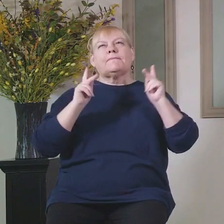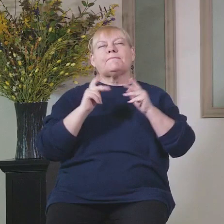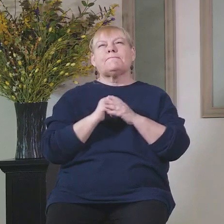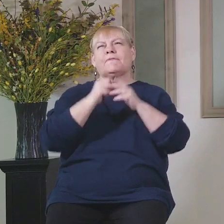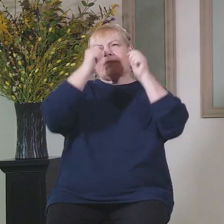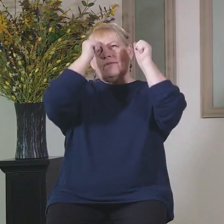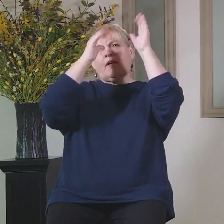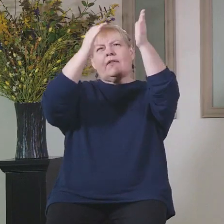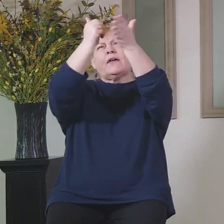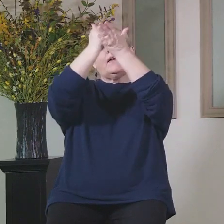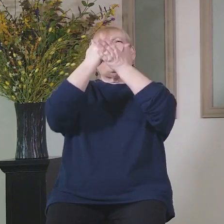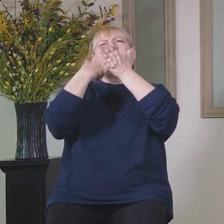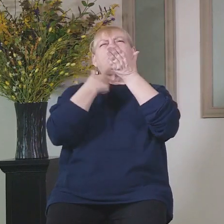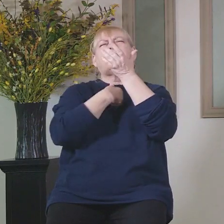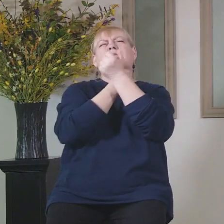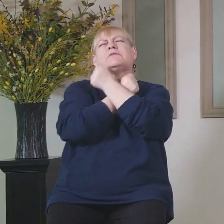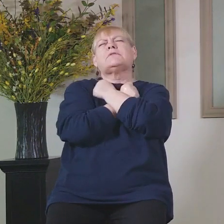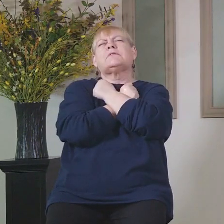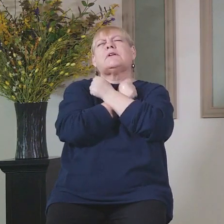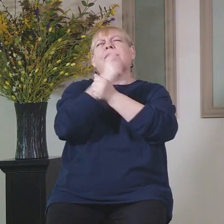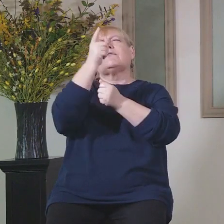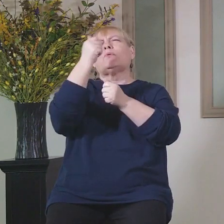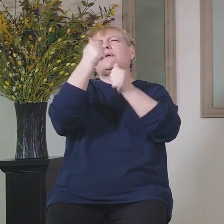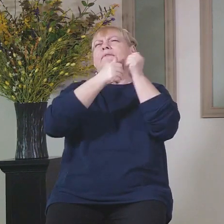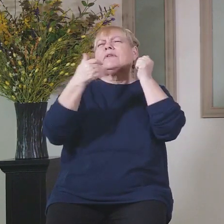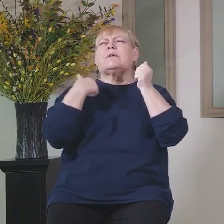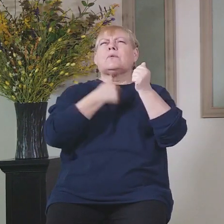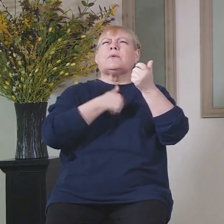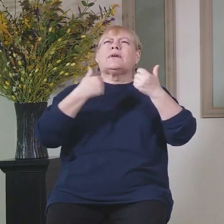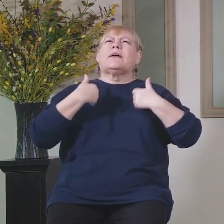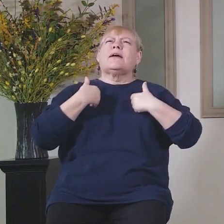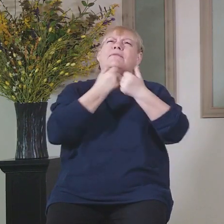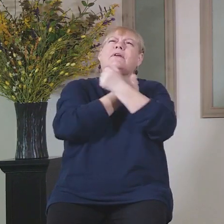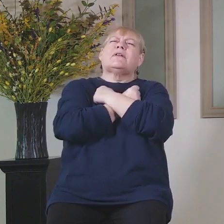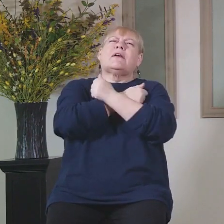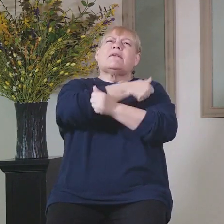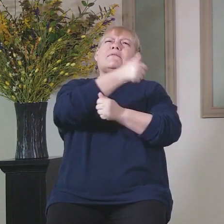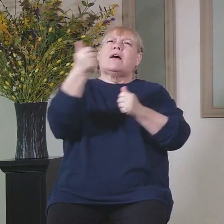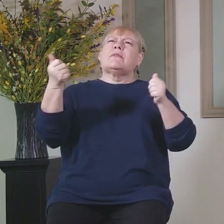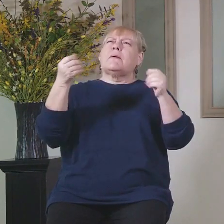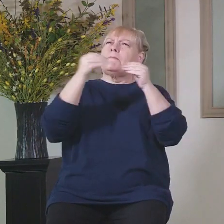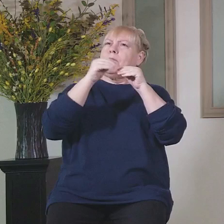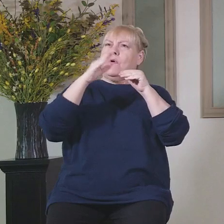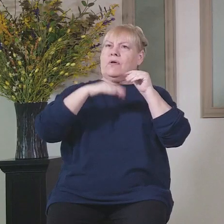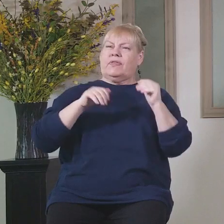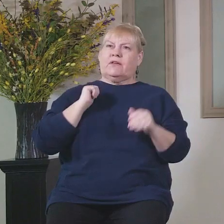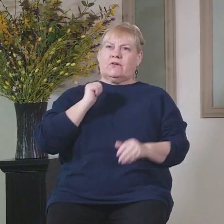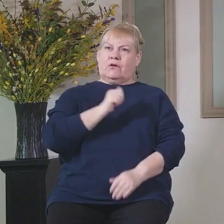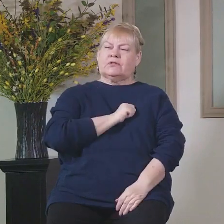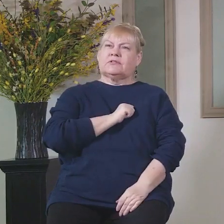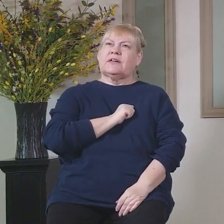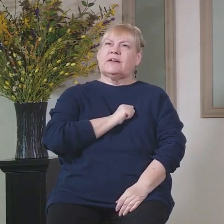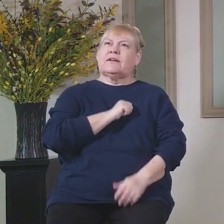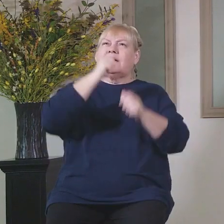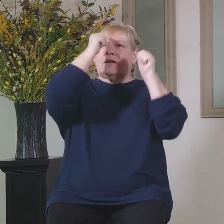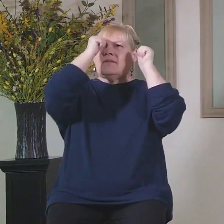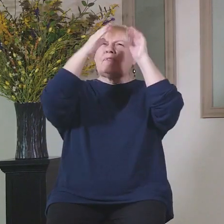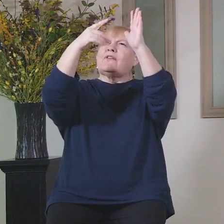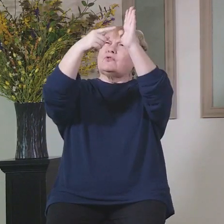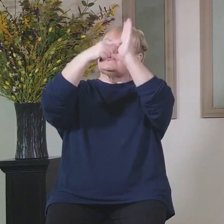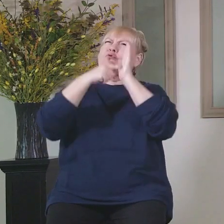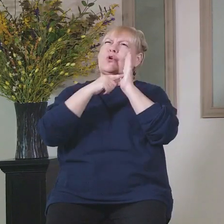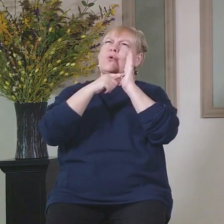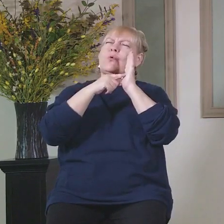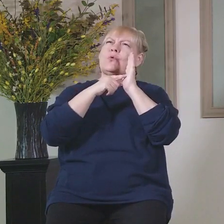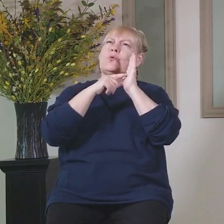Father, help us to love you with everything we have and to love others more than we love ourselves. Father, show us that the